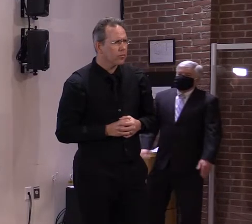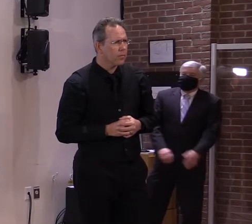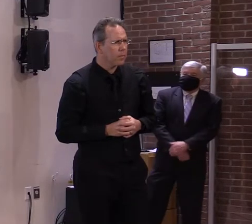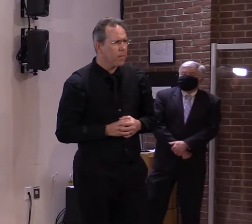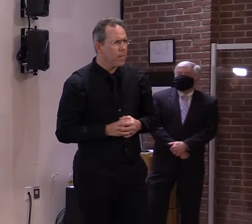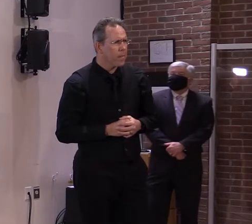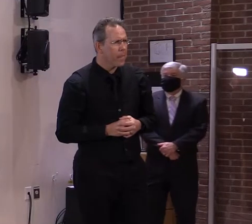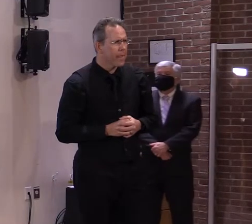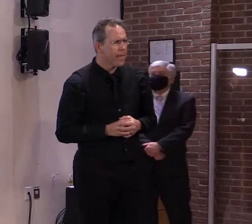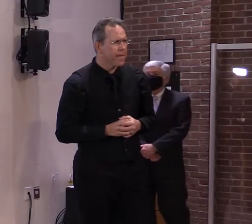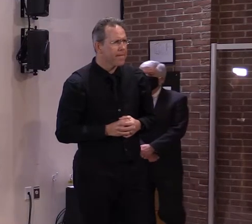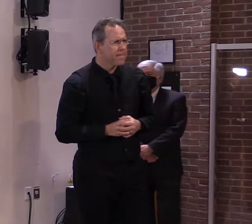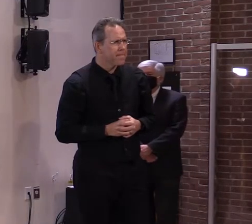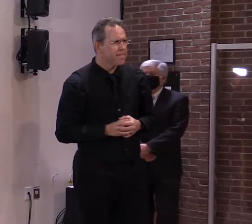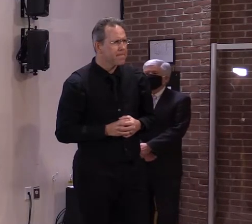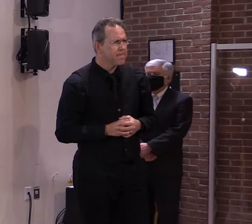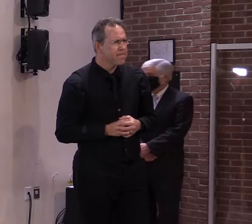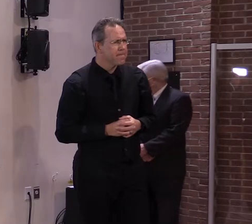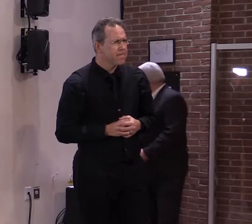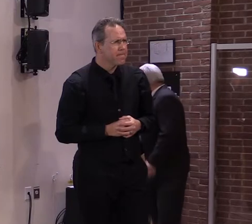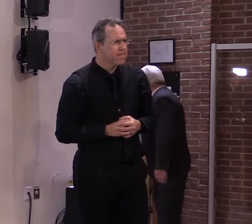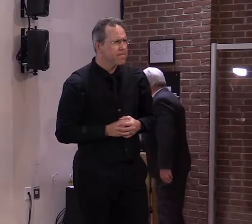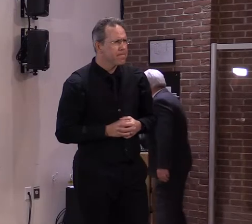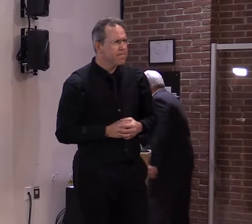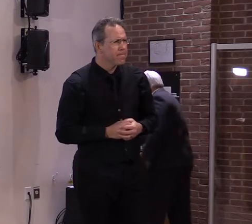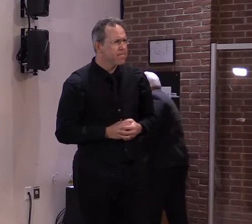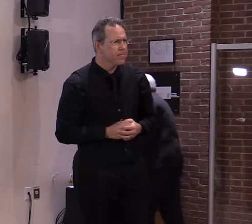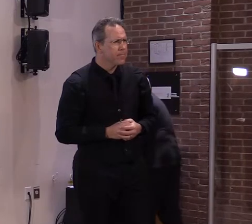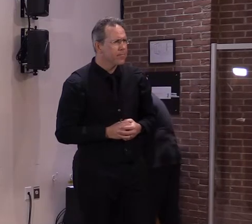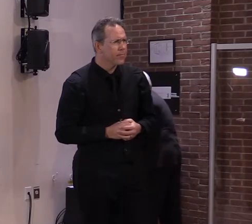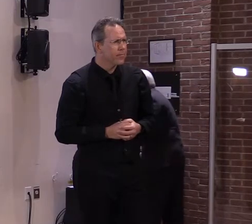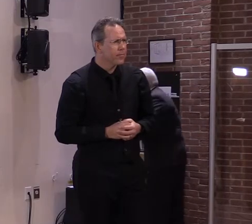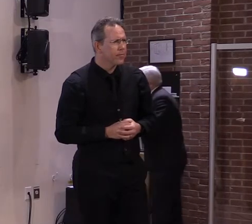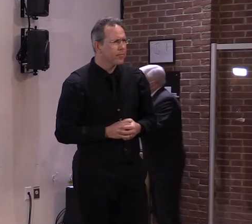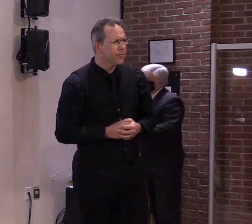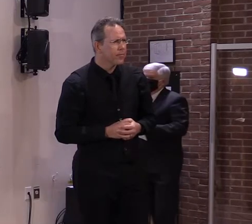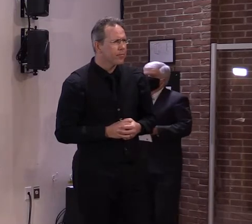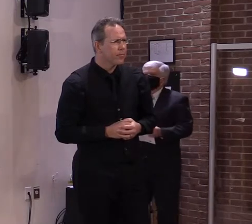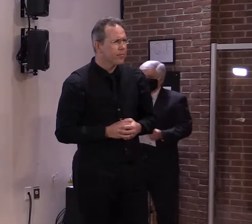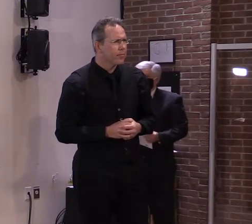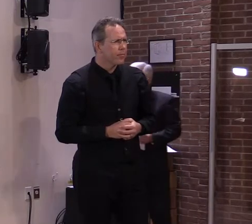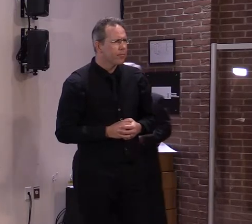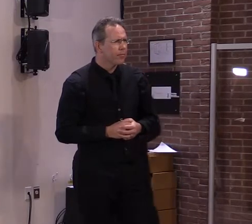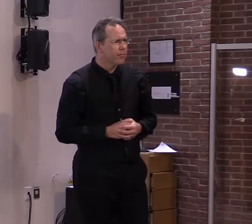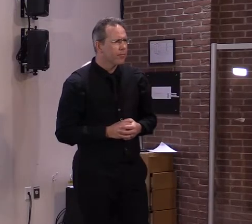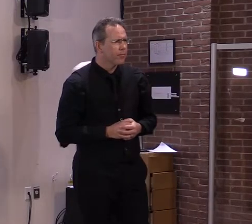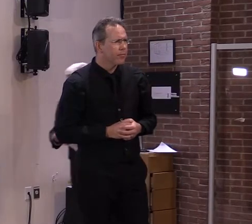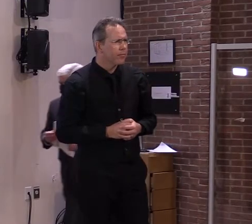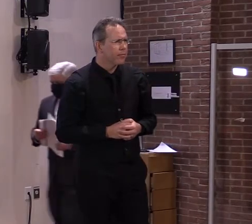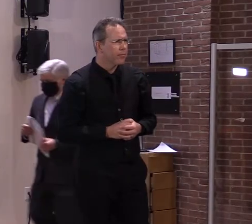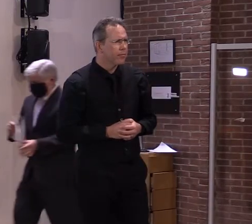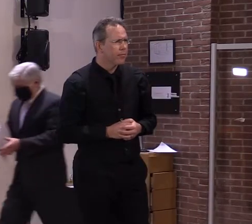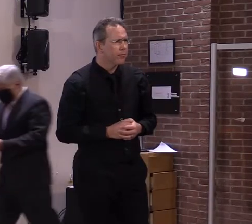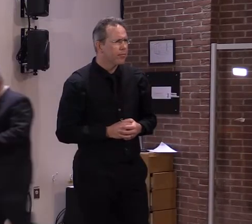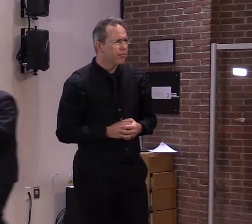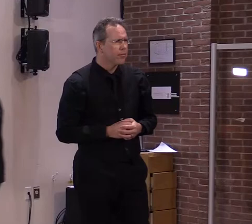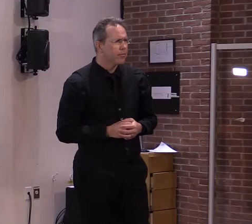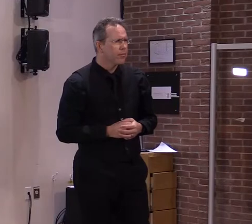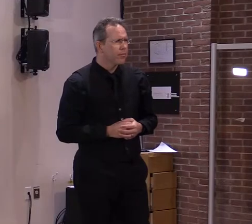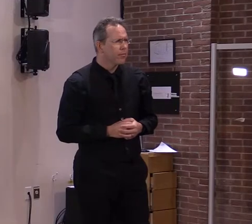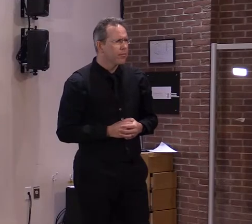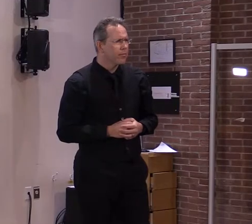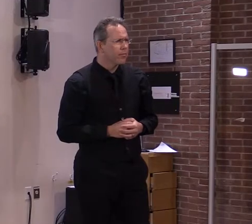by June 1st, when there won't be a testing requirement? Let Secretary Smith answer that.